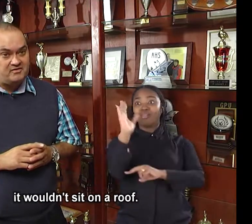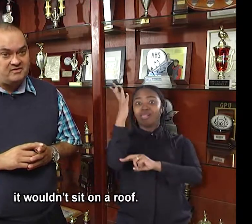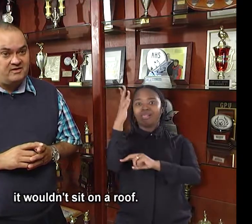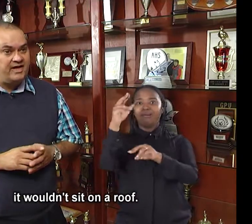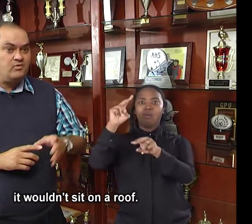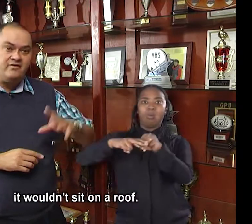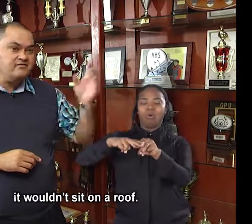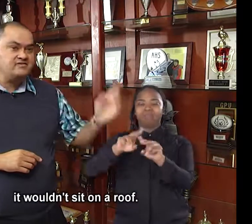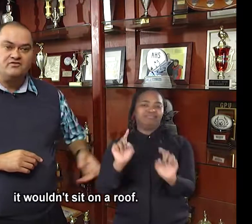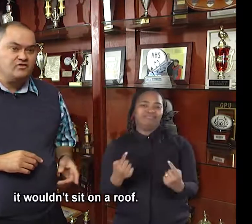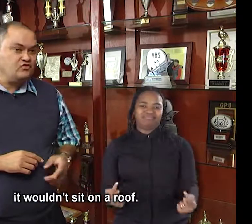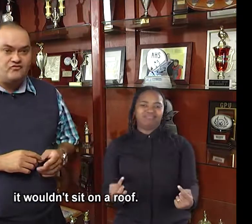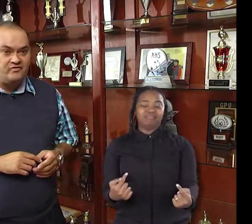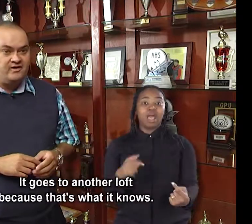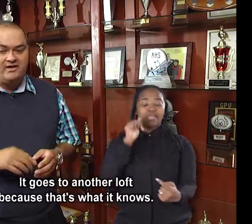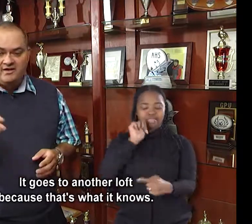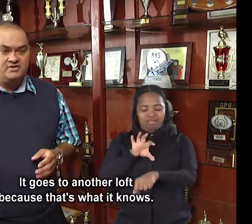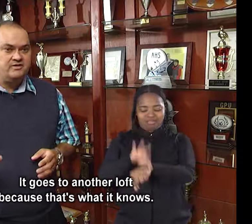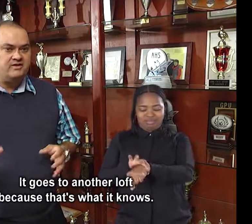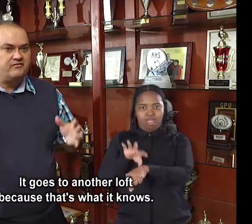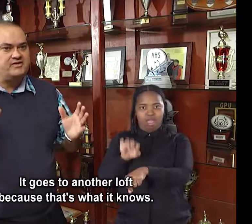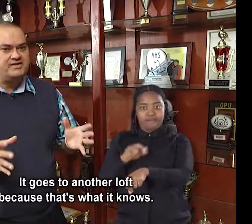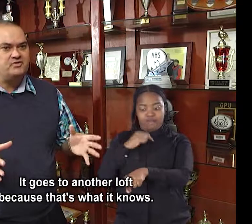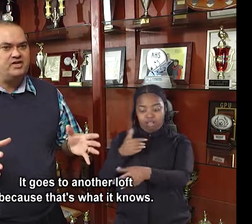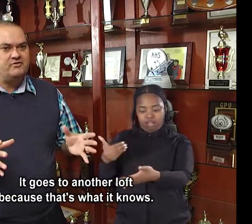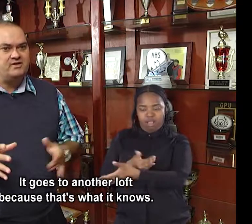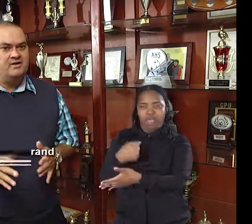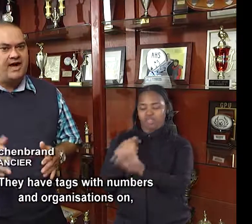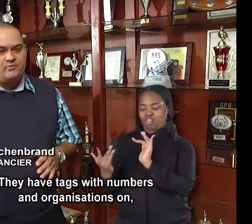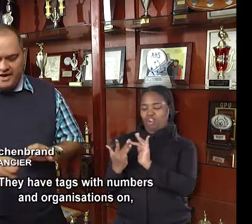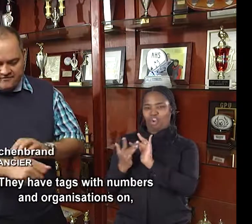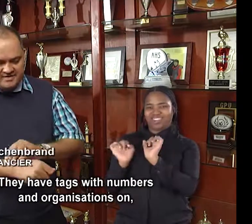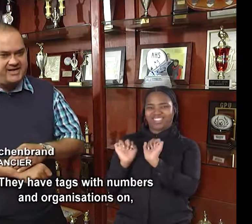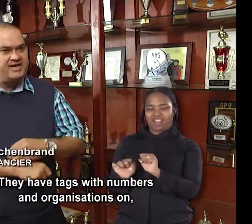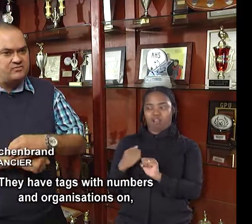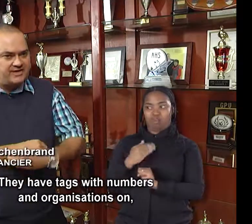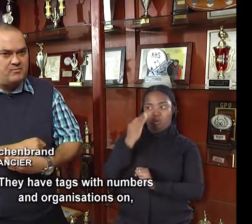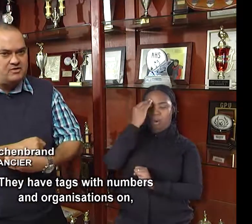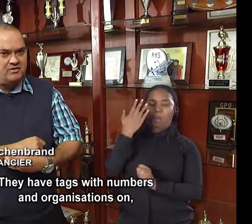where it goes. It won't go and sit on a roof. It goes into another loft because that's what it knows. And we